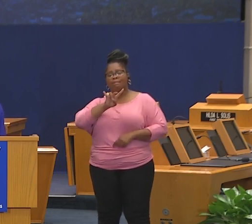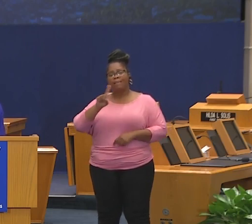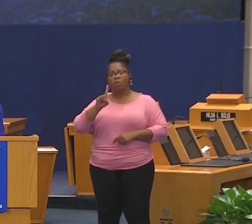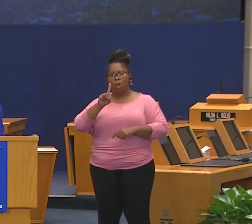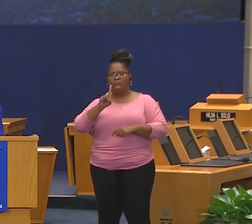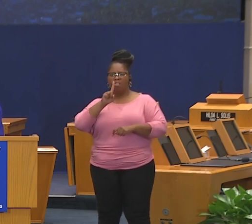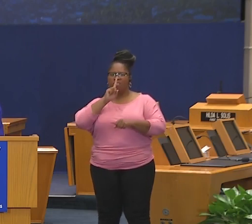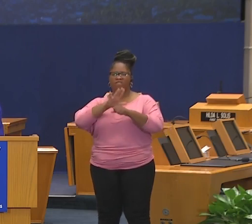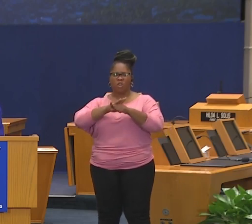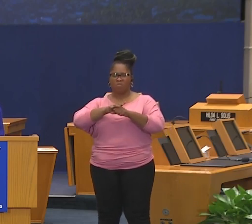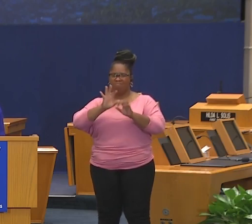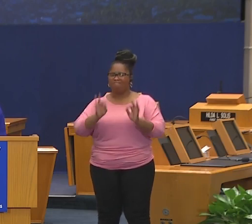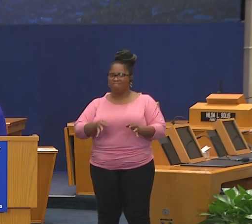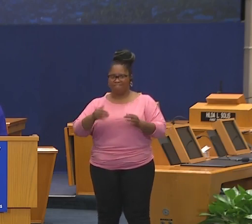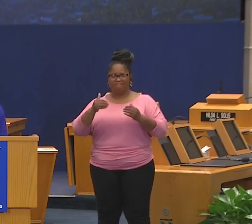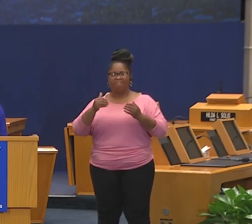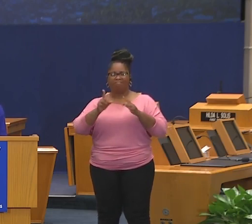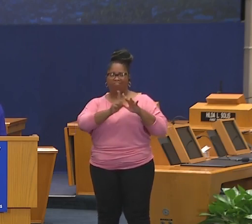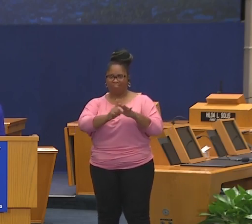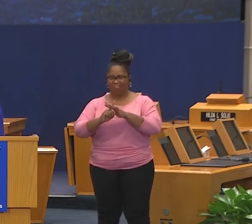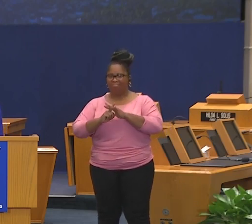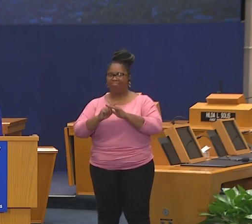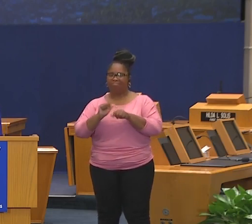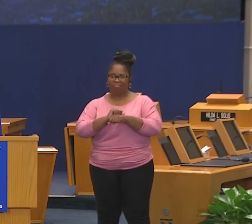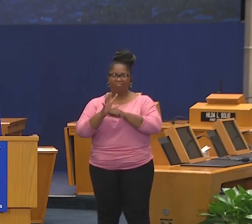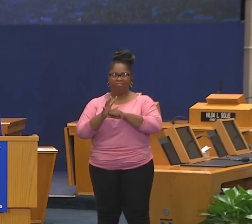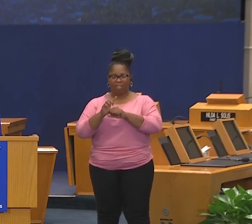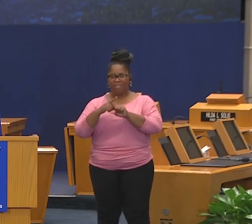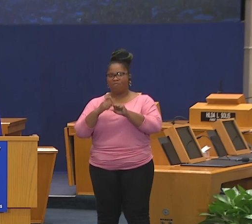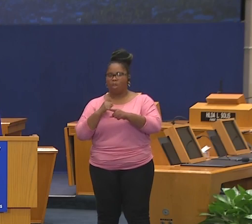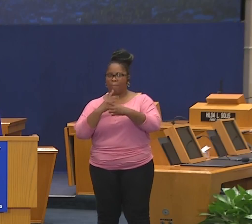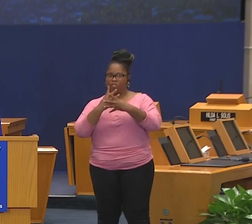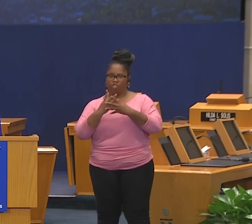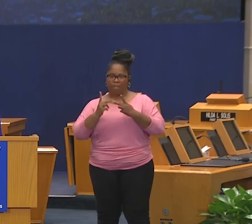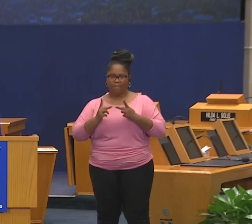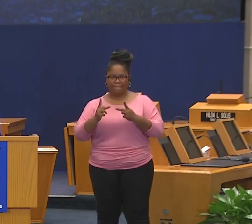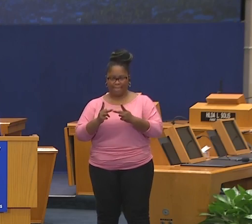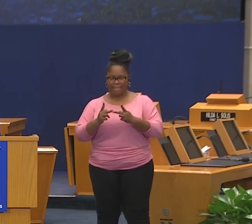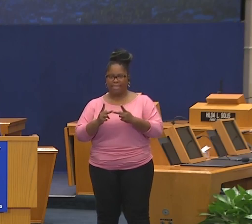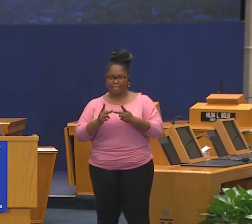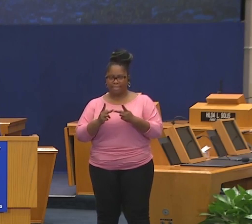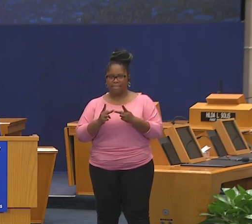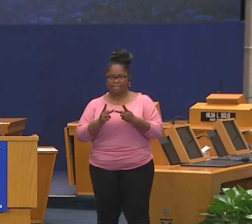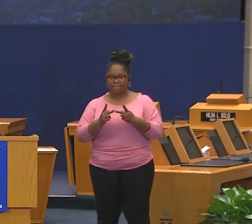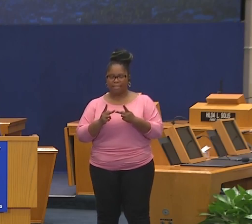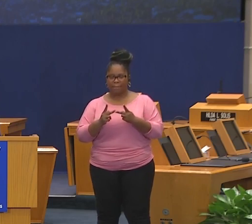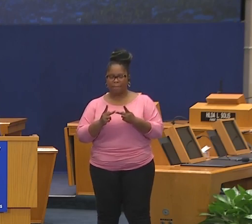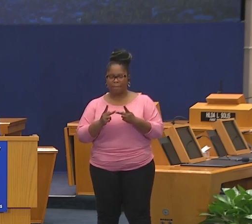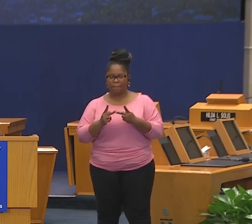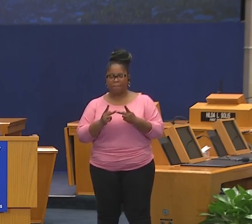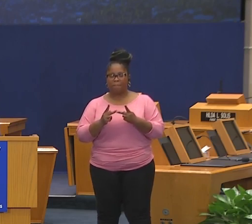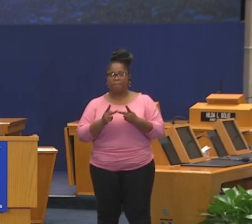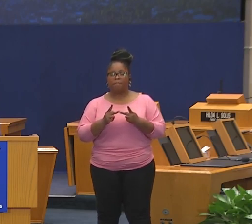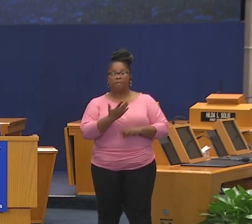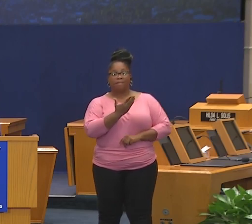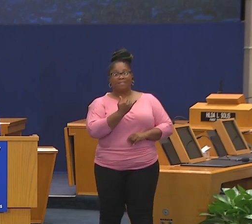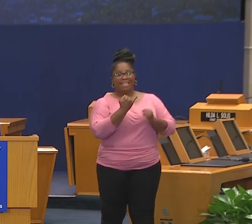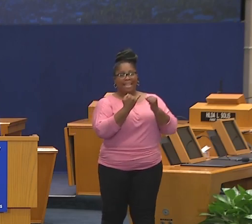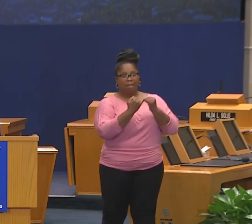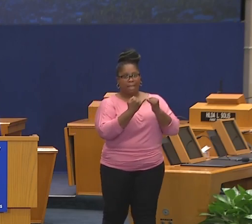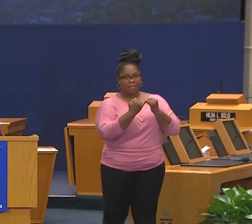cases have occurred at some point in time in the jail facilities. This was included 15